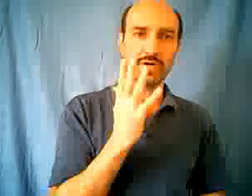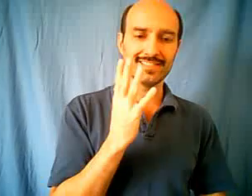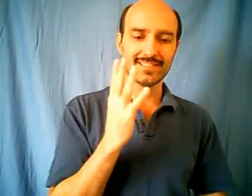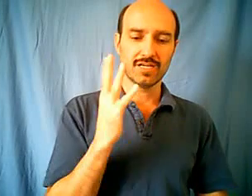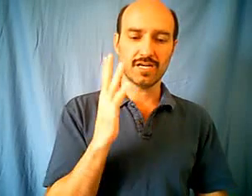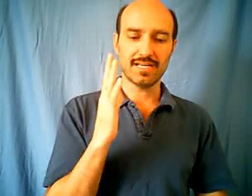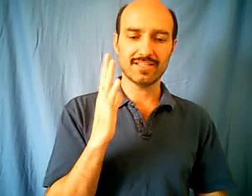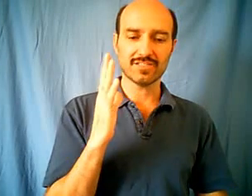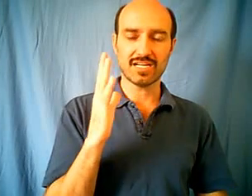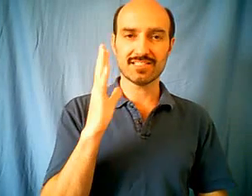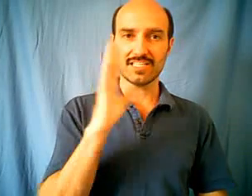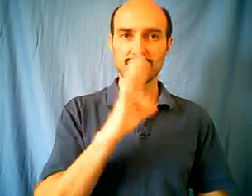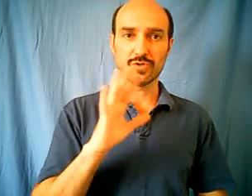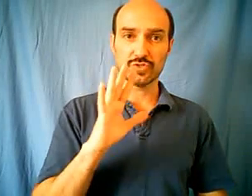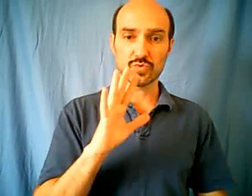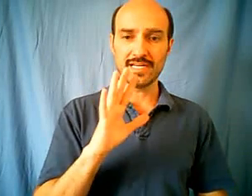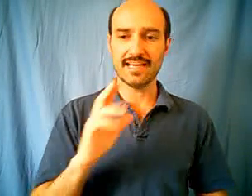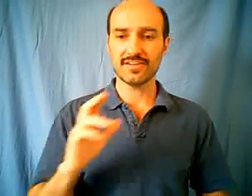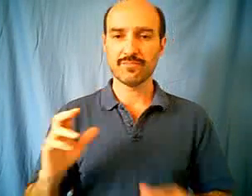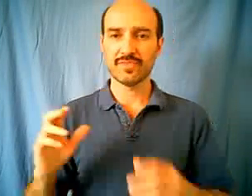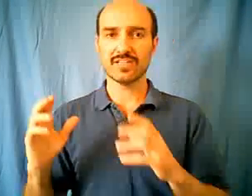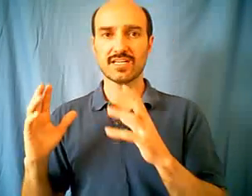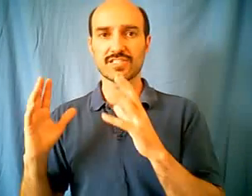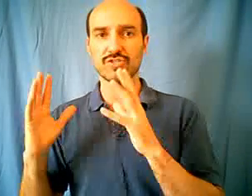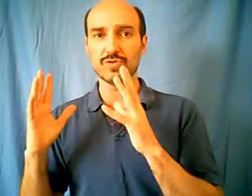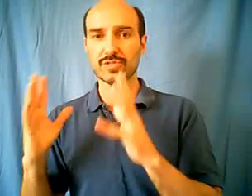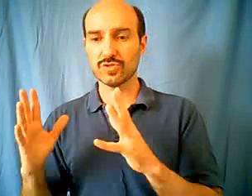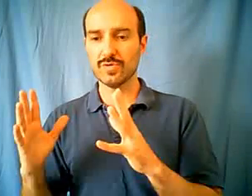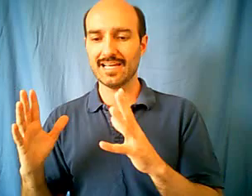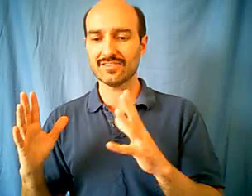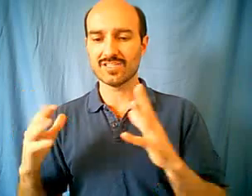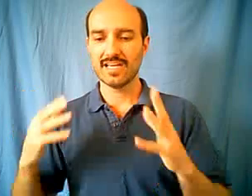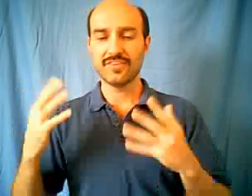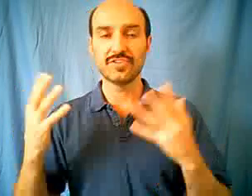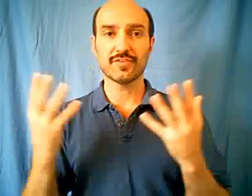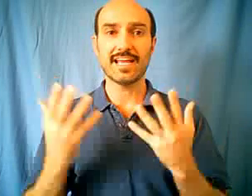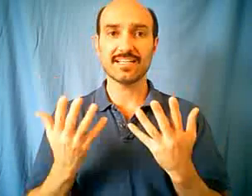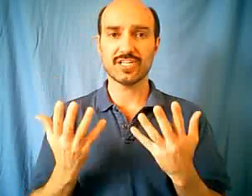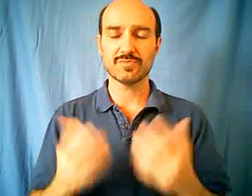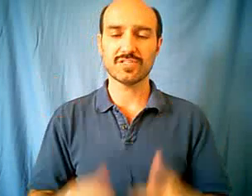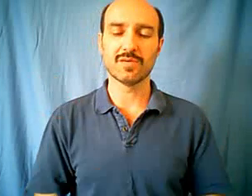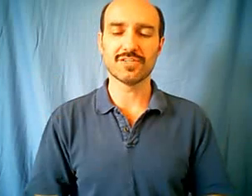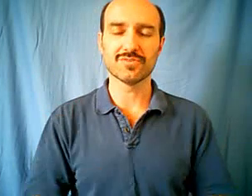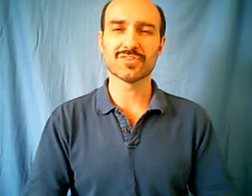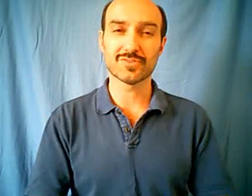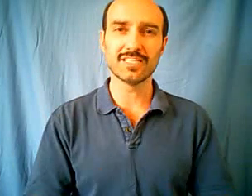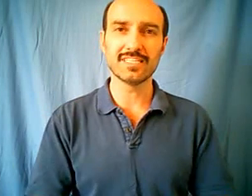one signs that you do with just one hand and signs that you do with two hands, and the different hand shapes that you might use. So it's really neat.